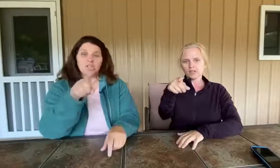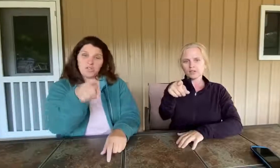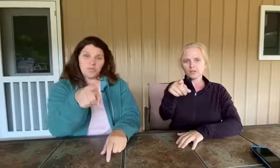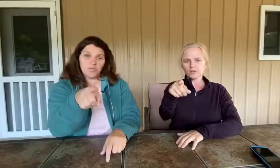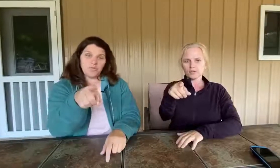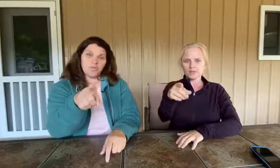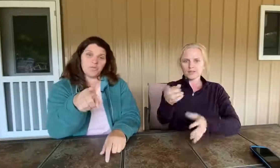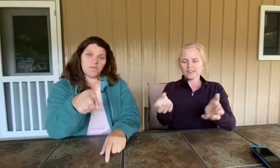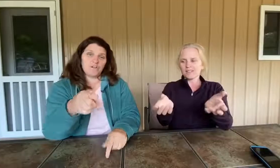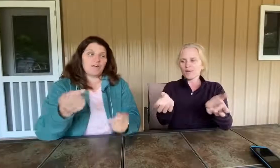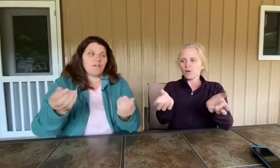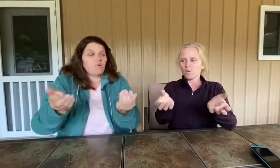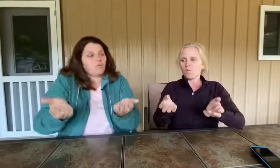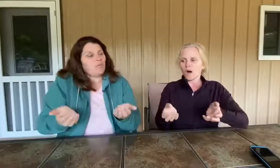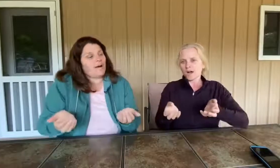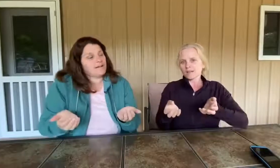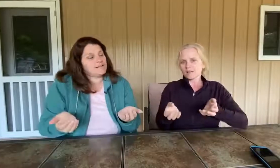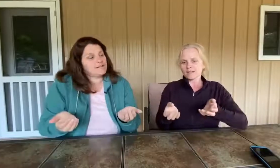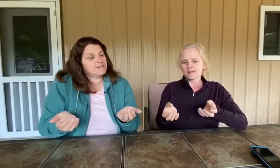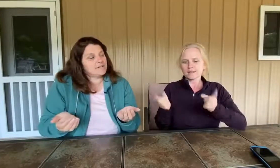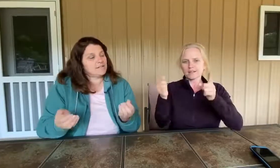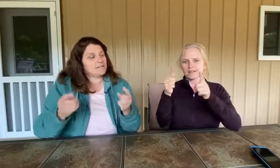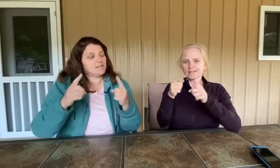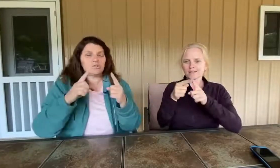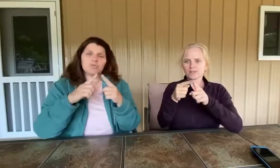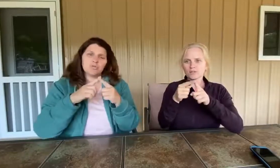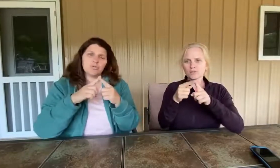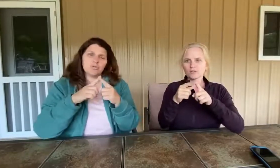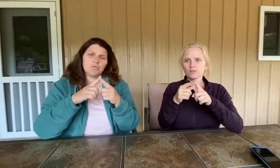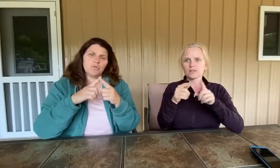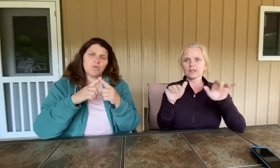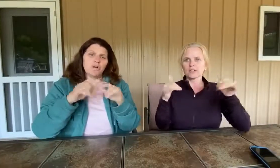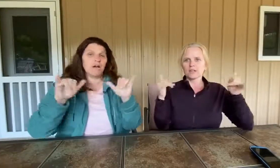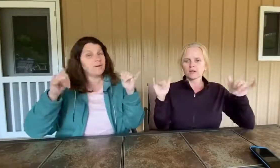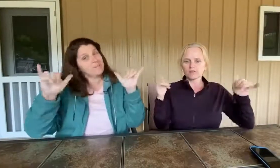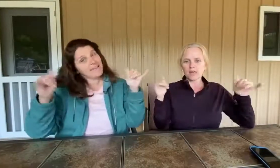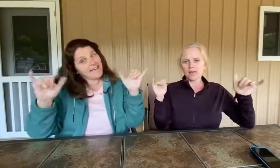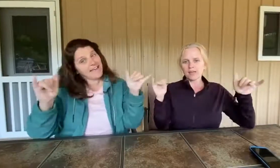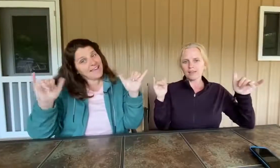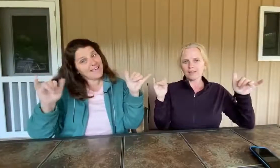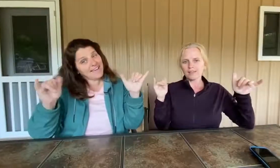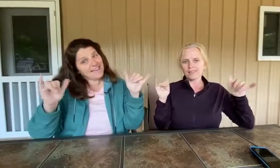you want to play?